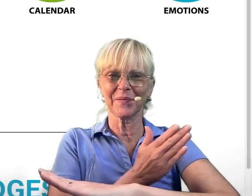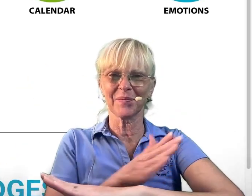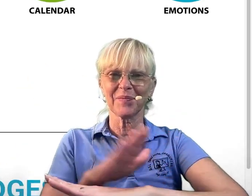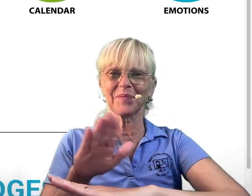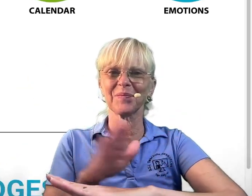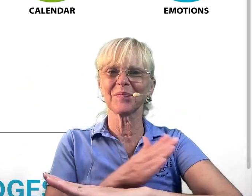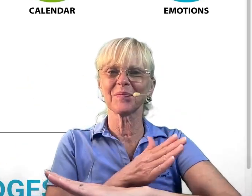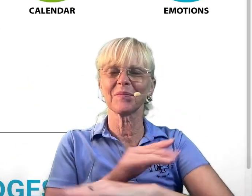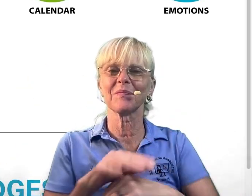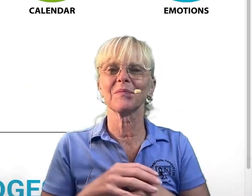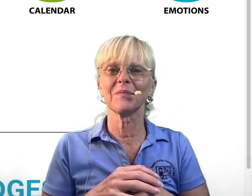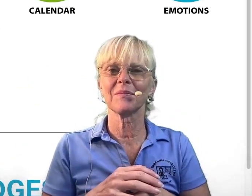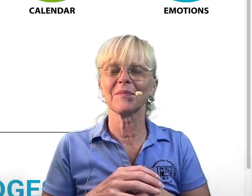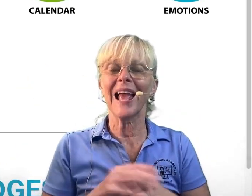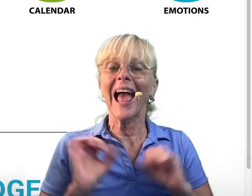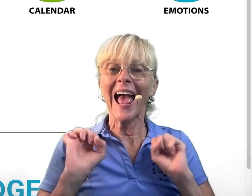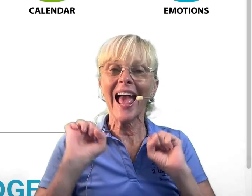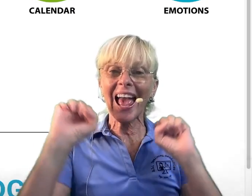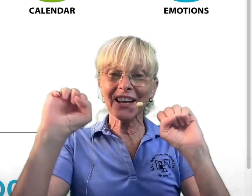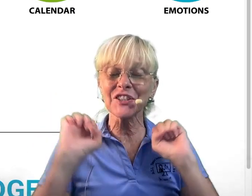Music.